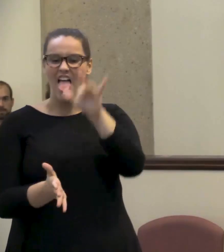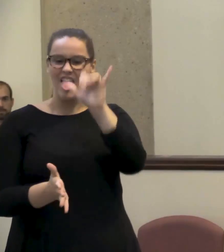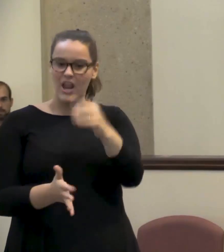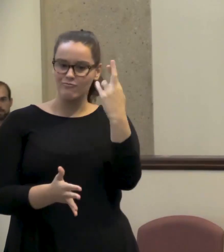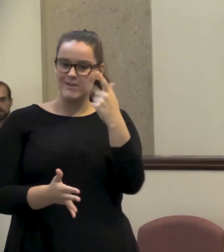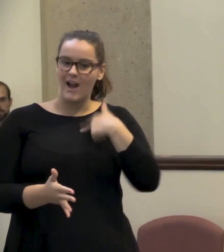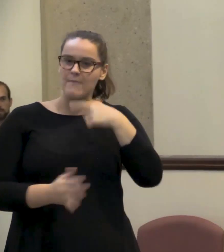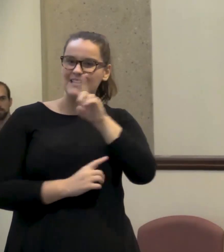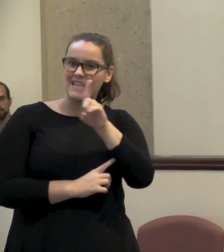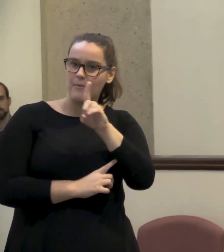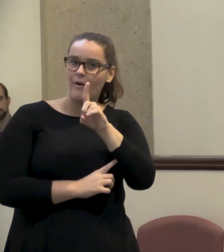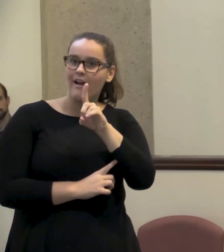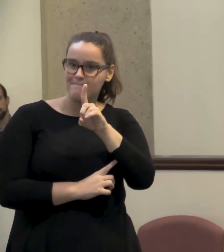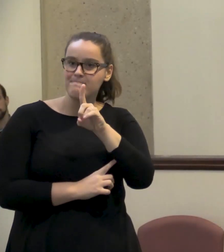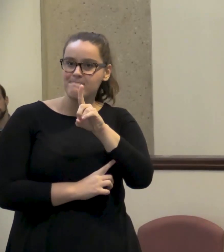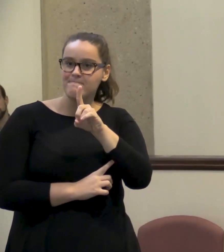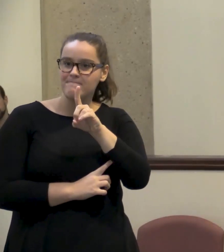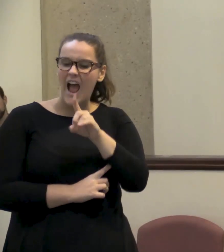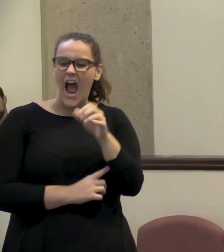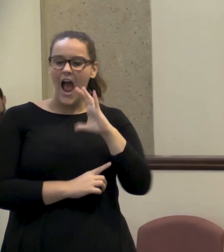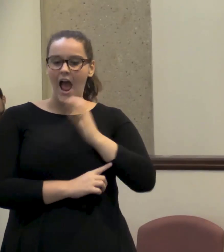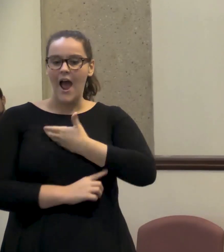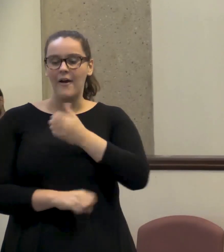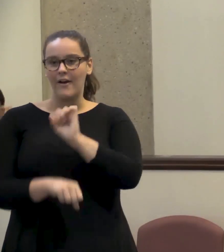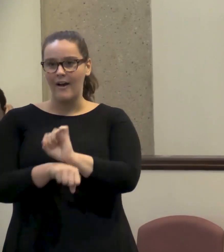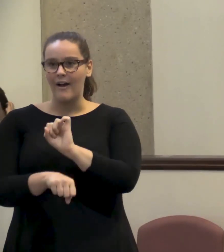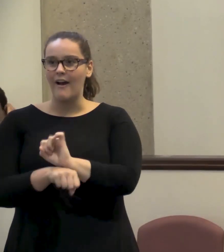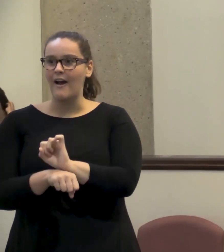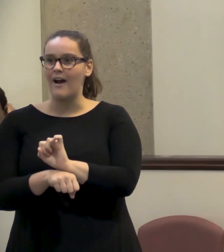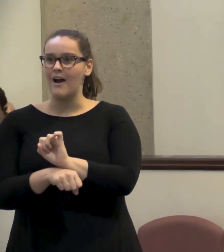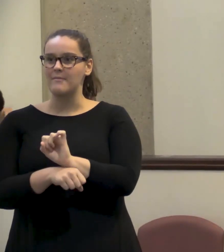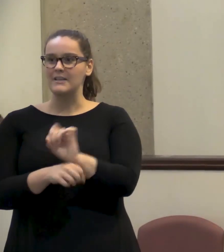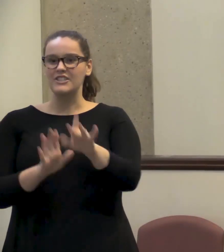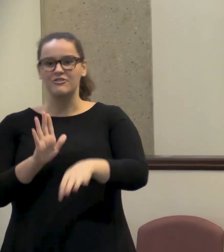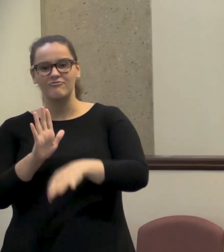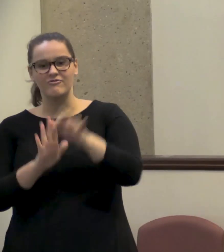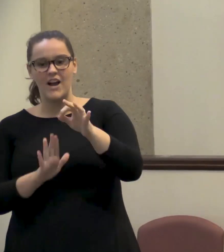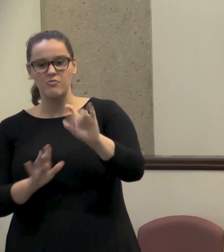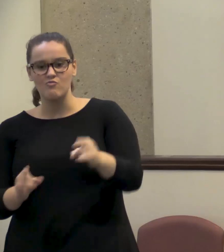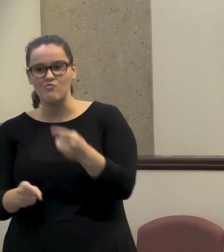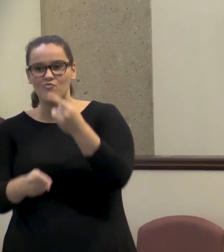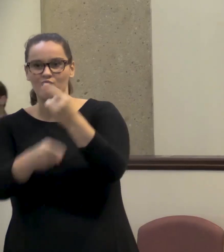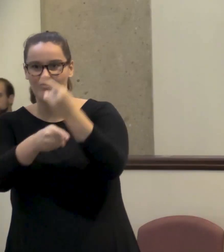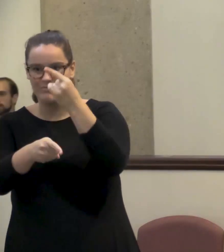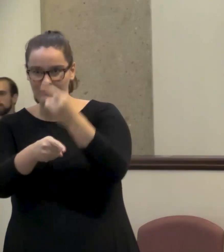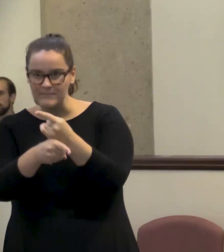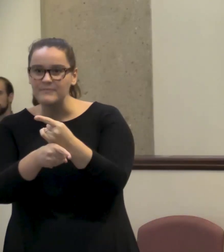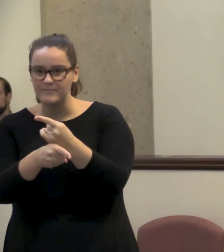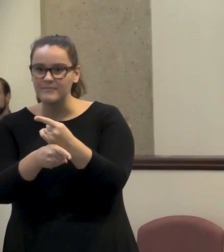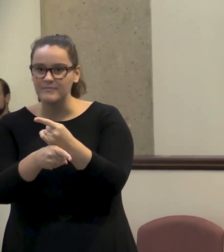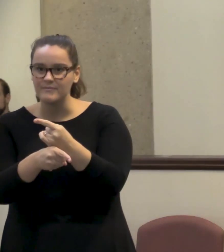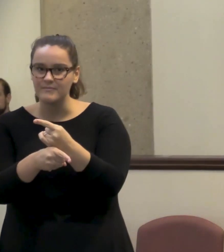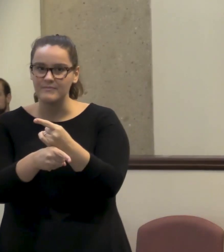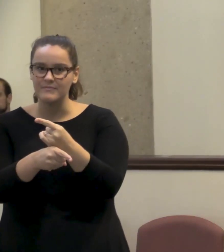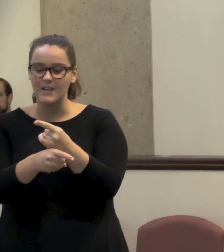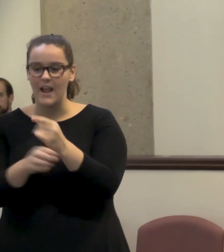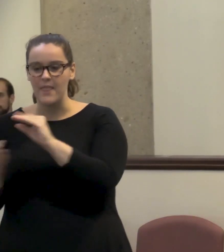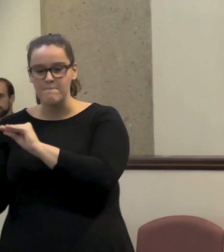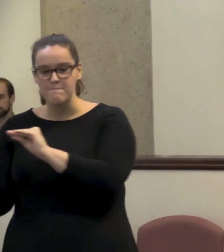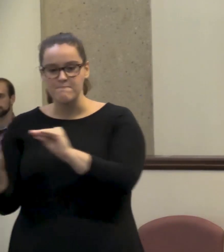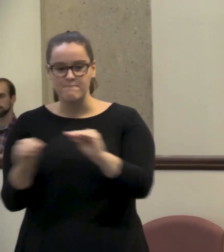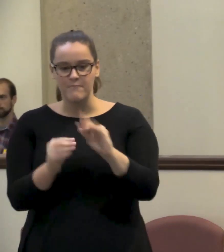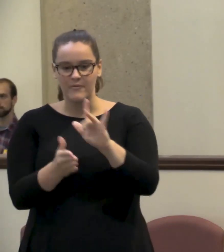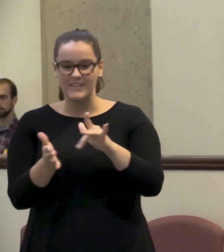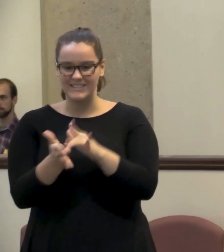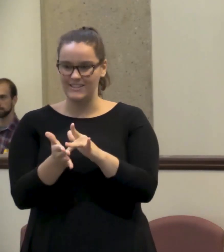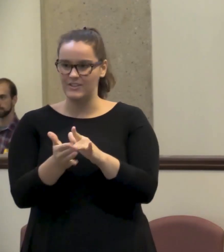Democrat and I'm a professor." It's our job is to try to find what's right, the best we can, and bring the political center to us. And